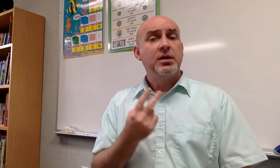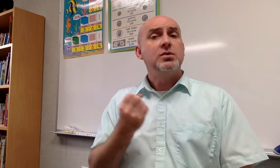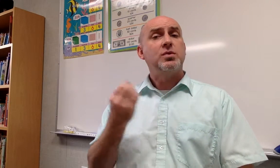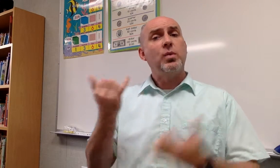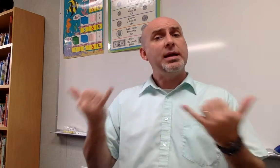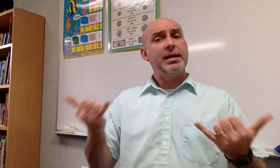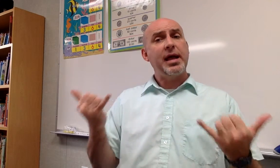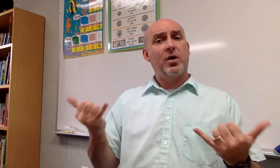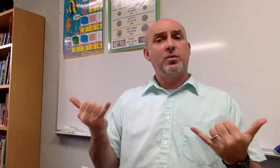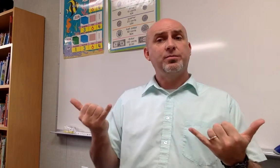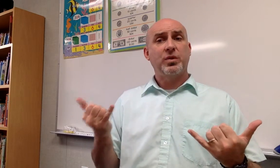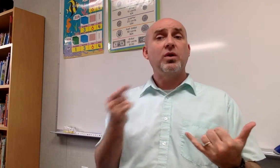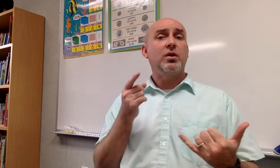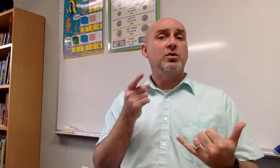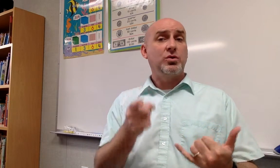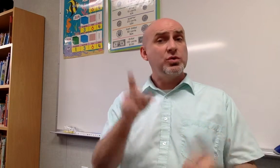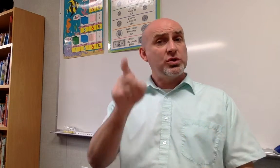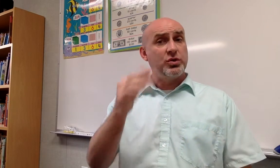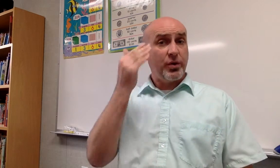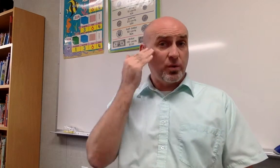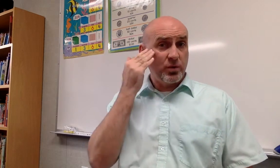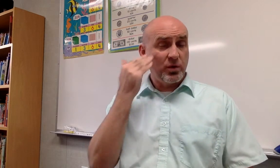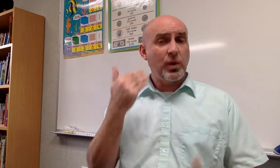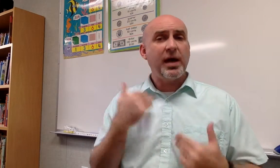So right now, you should know that you have a